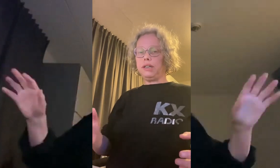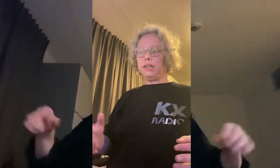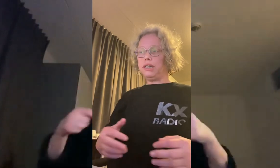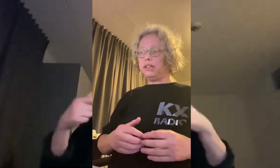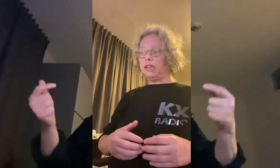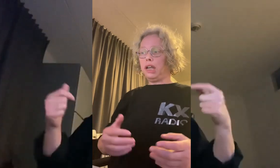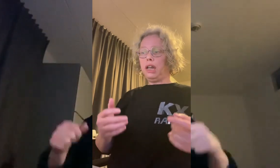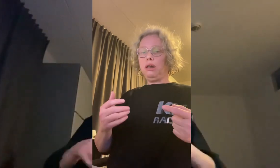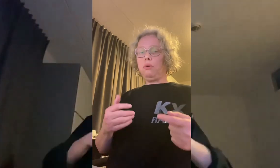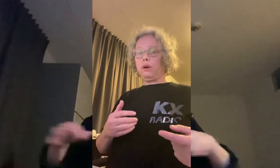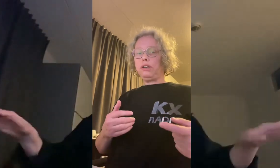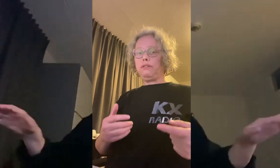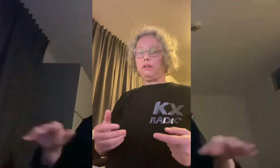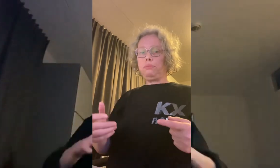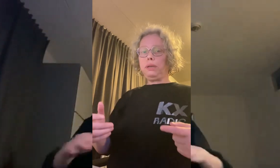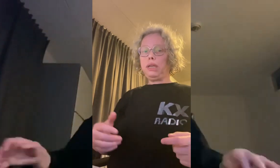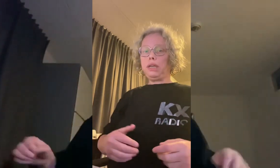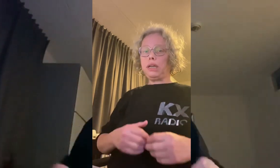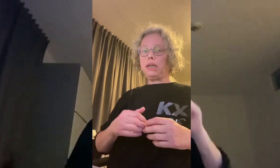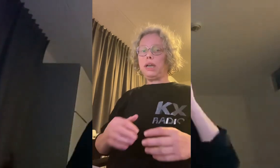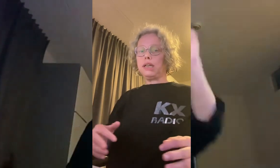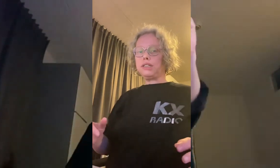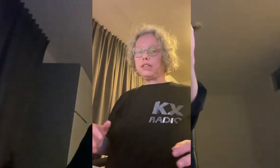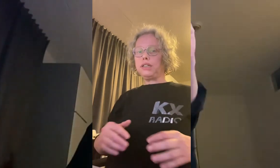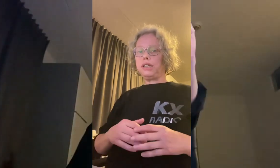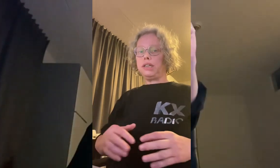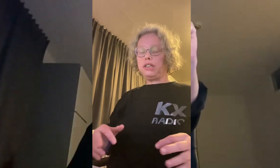2023, what will be the next station?